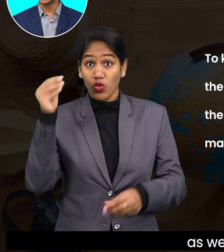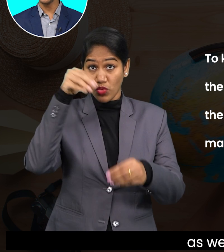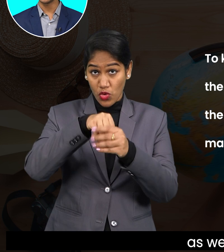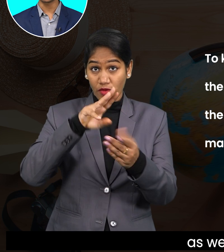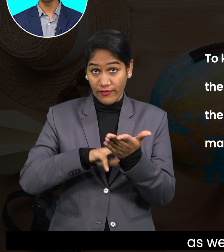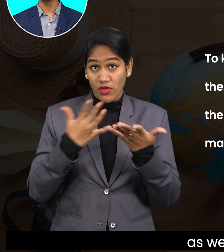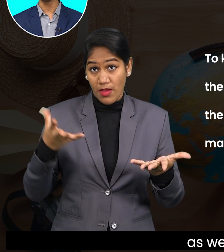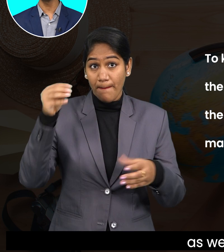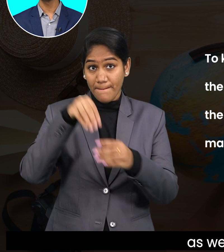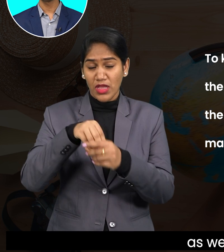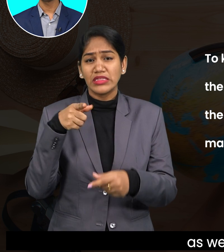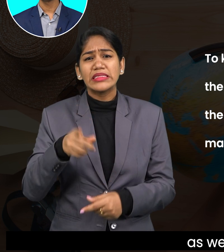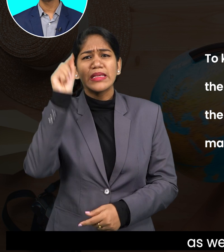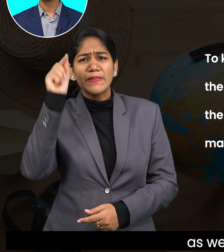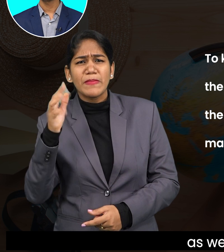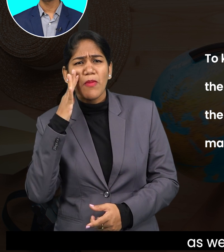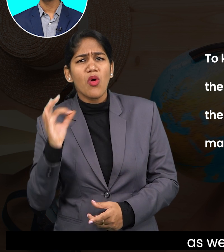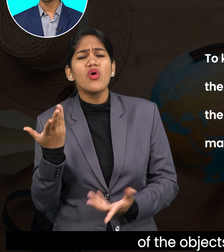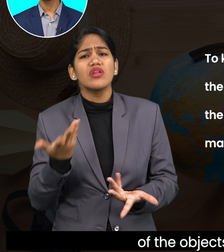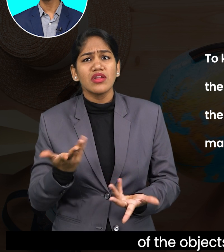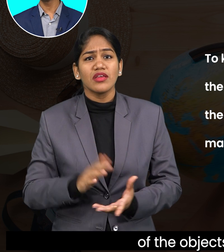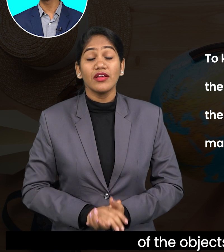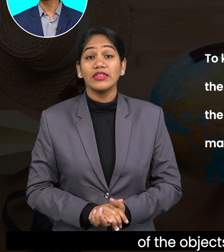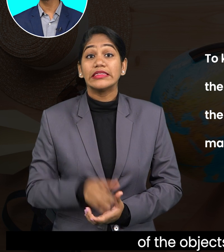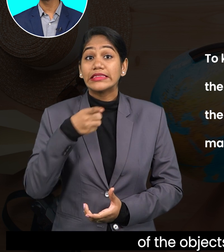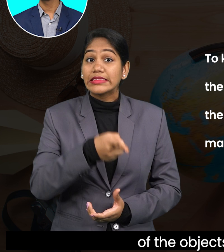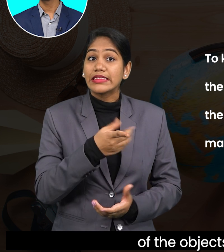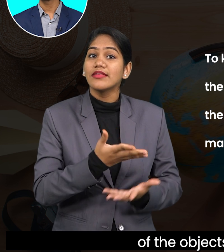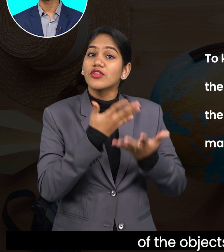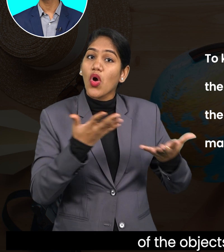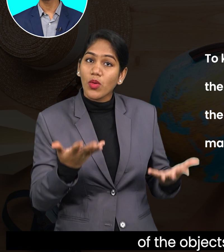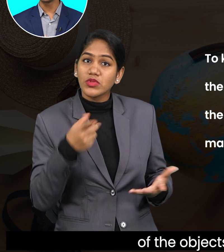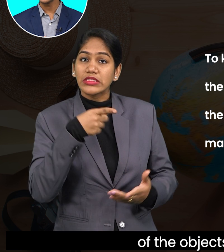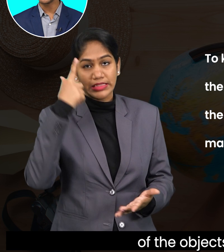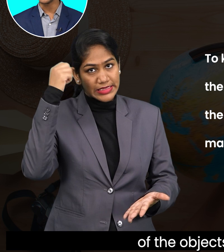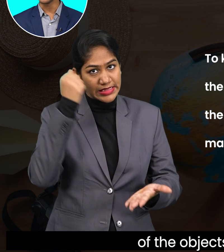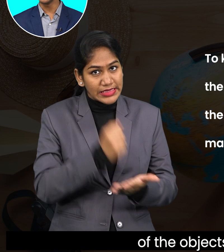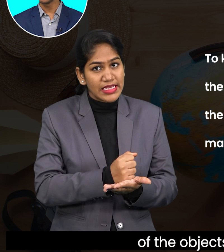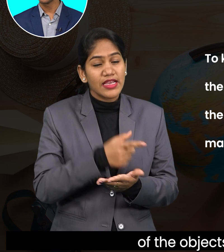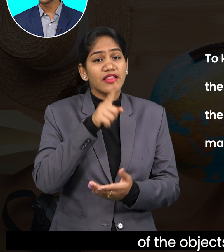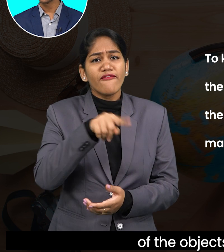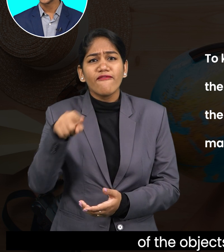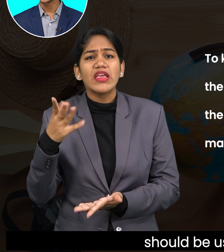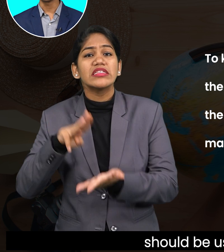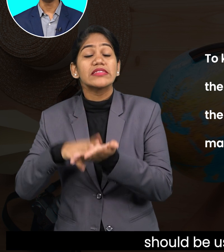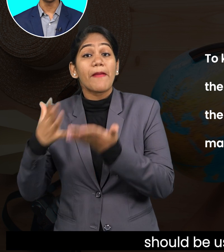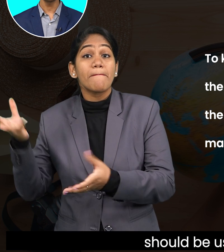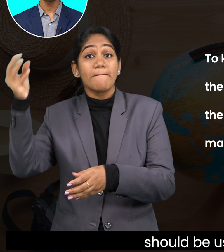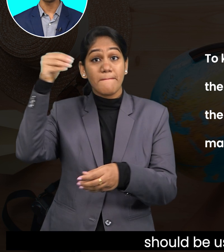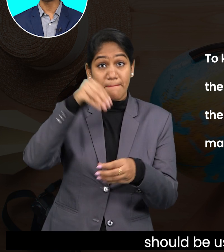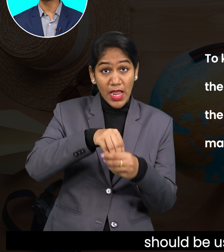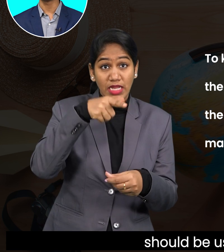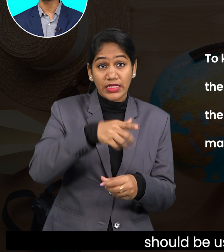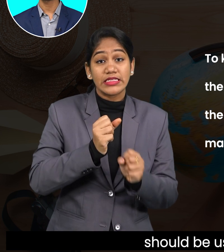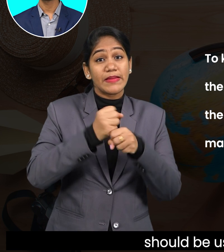as well as the properties of the objects to decide which material should be used